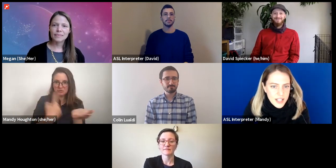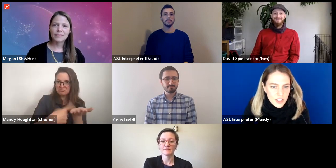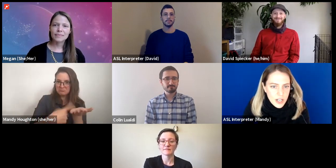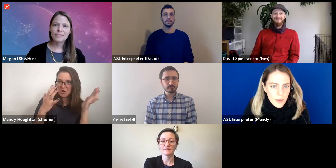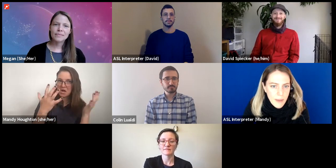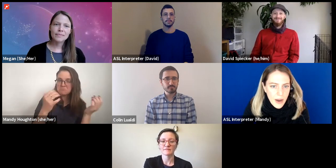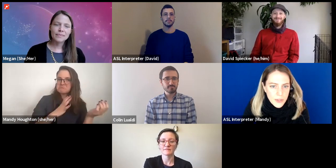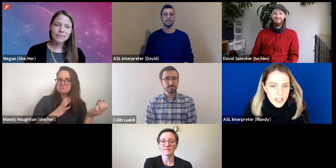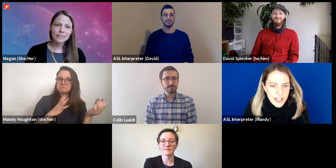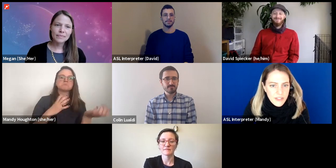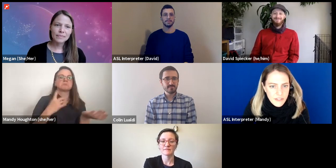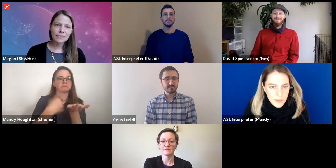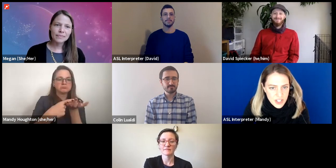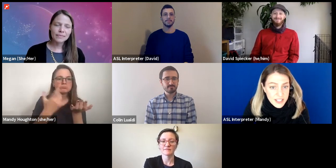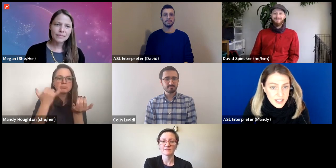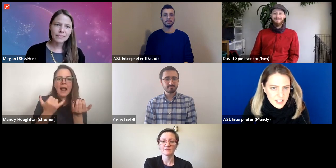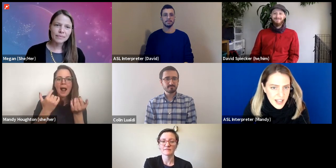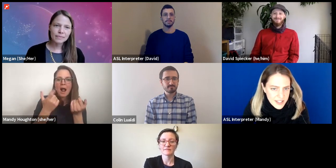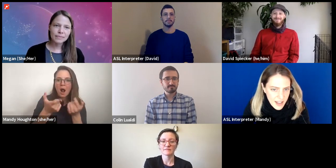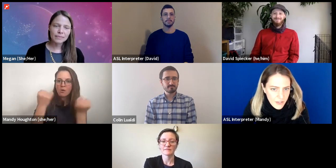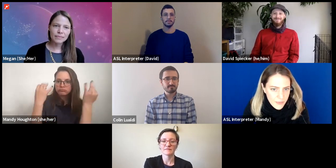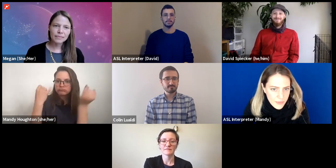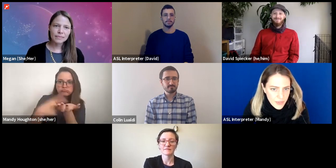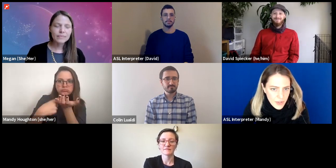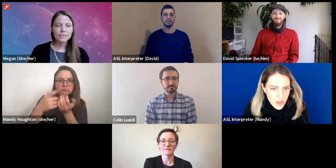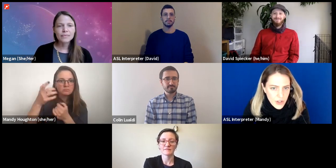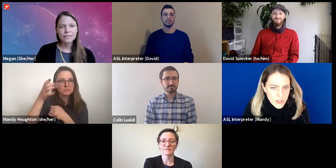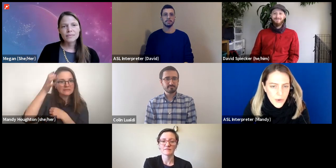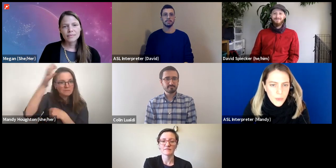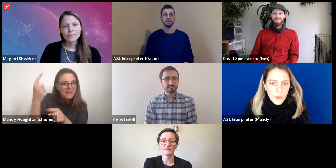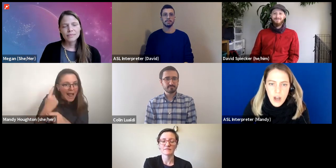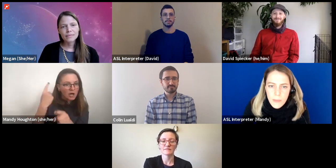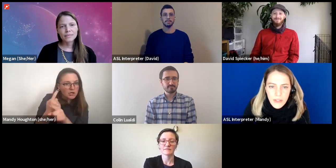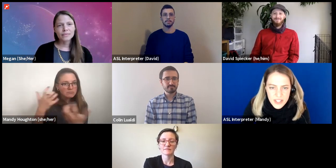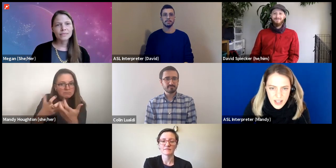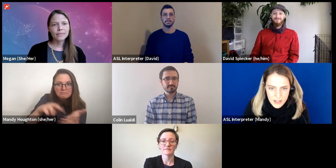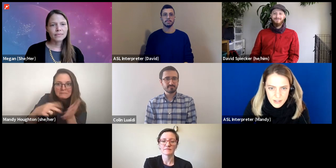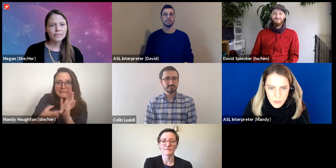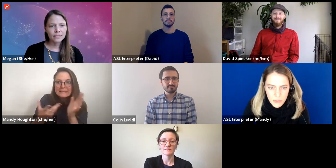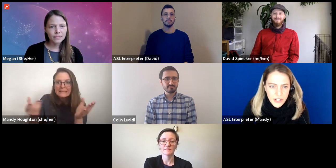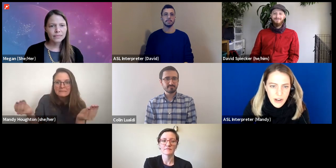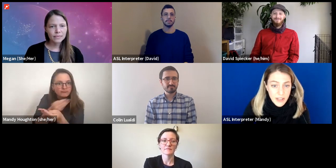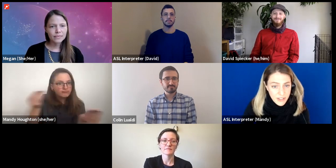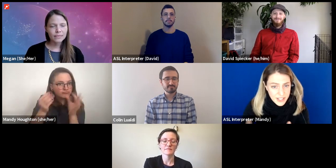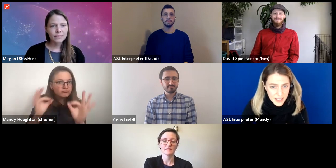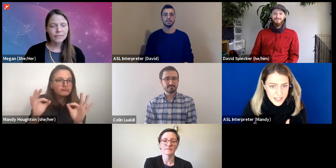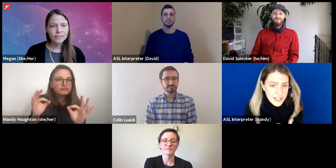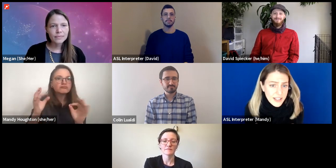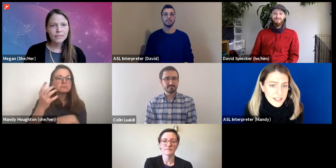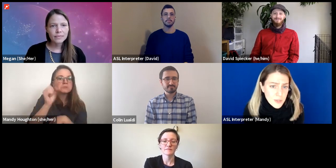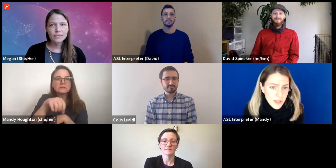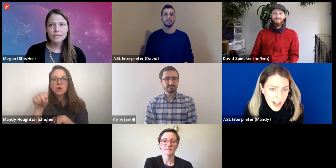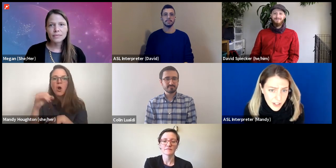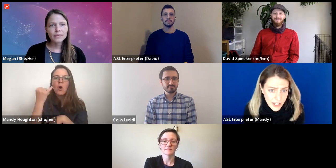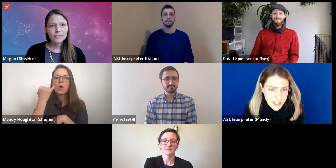a discussion about if the information exists in ASL. So we'll talk about the sign. We'll figure out if it exists, is